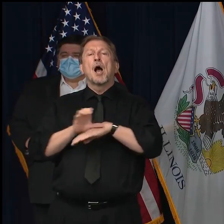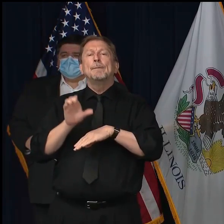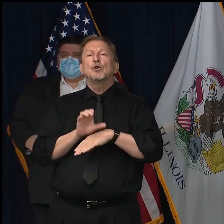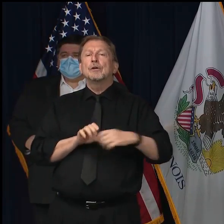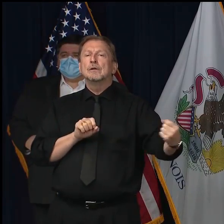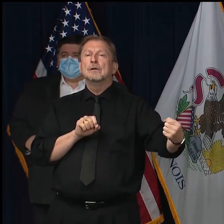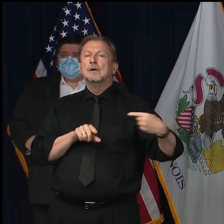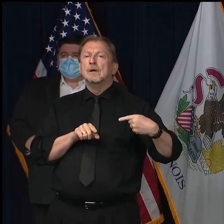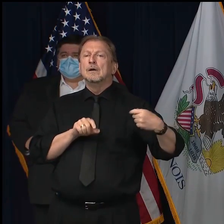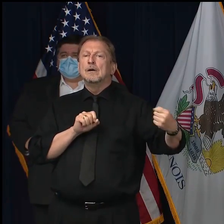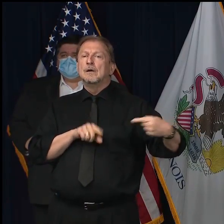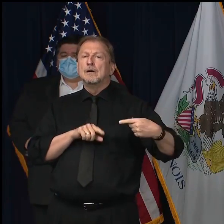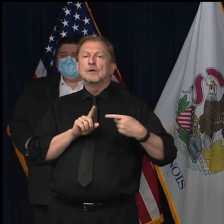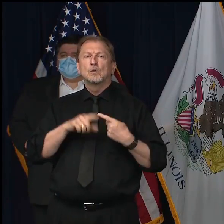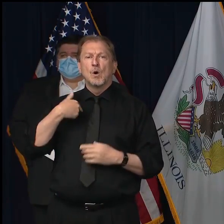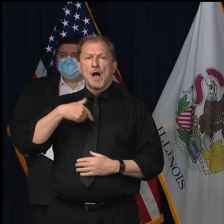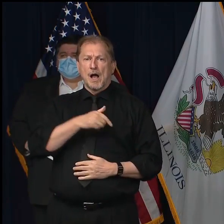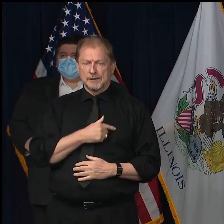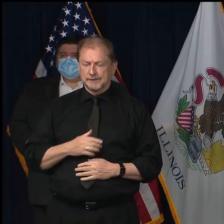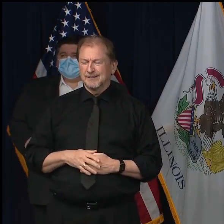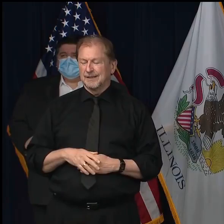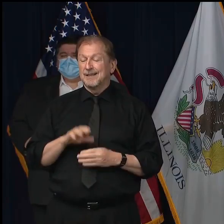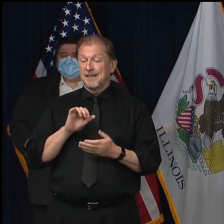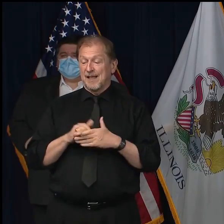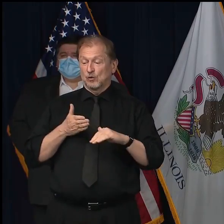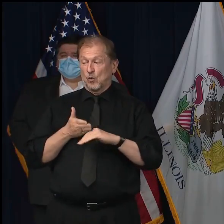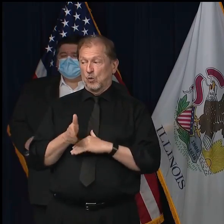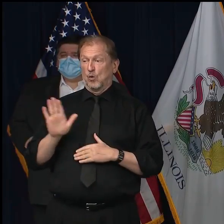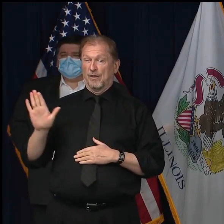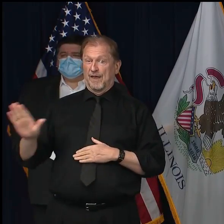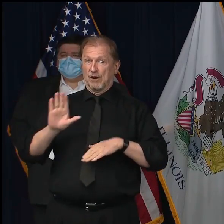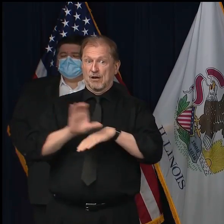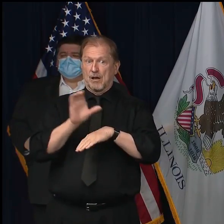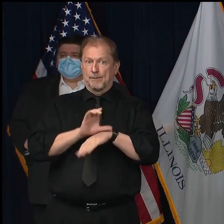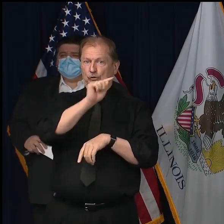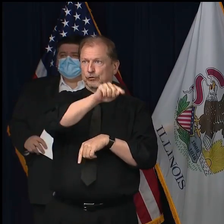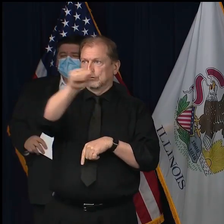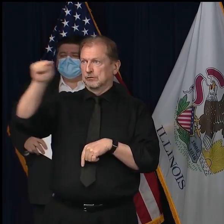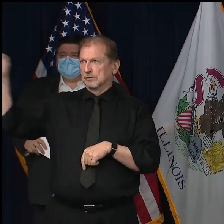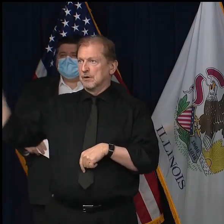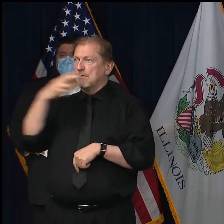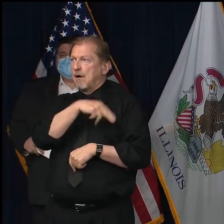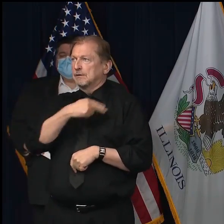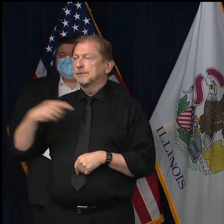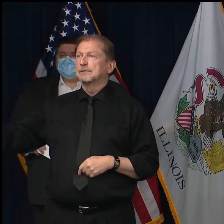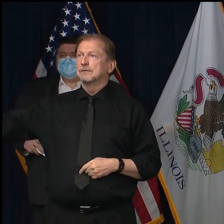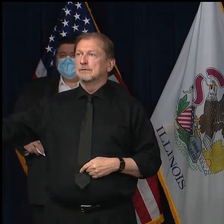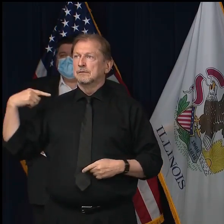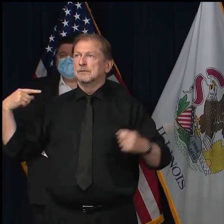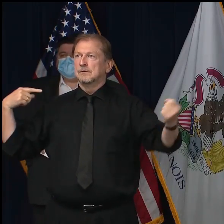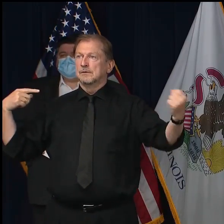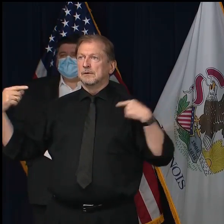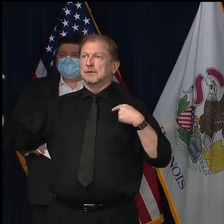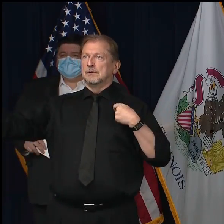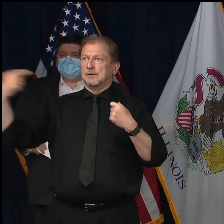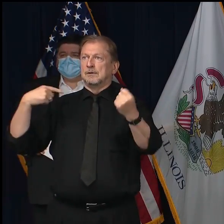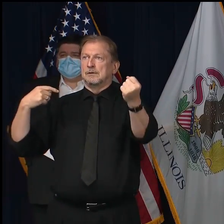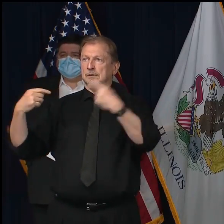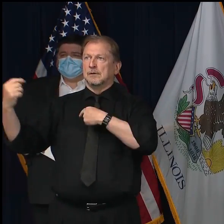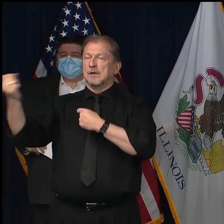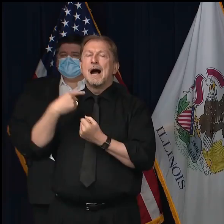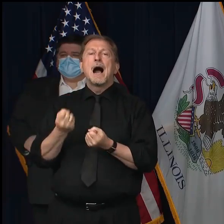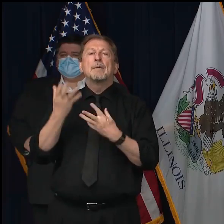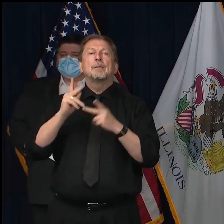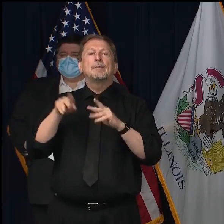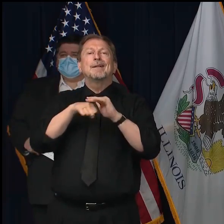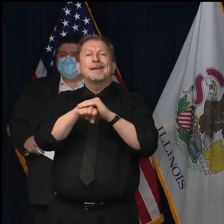system. We call this syndromic surveillance. The data, again, will lag by a few days, but by doing so,